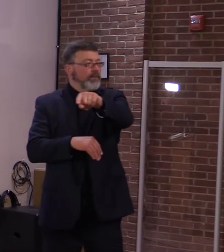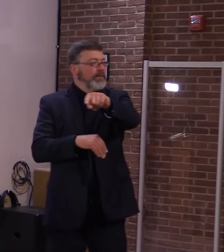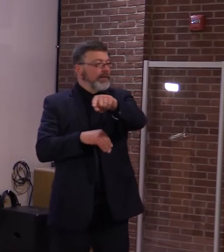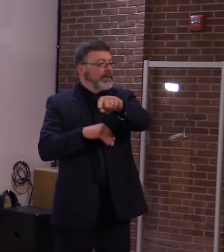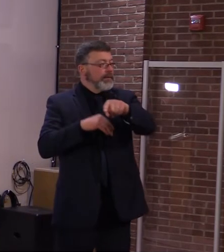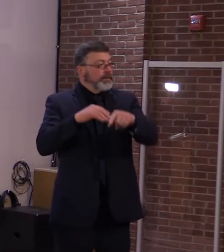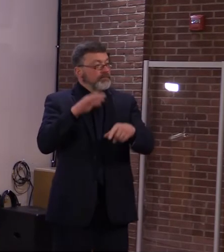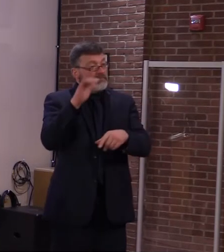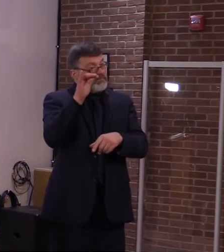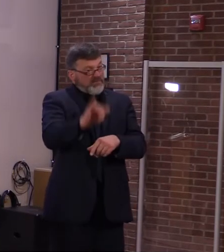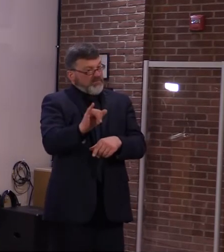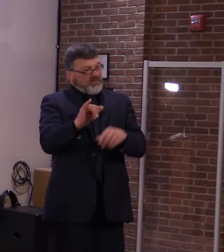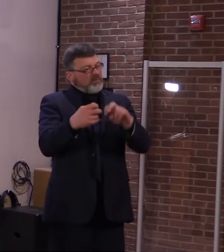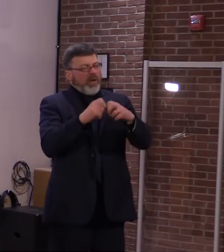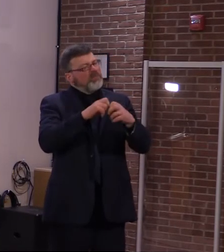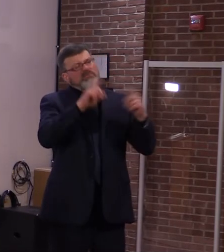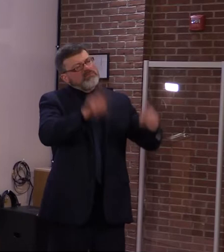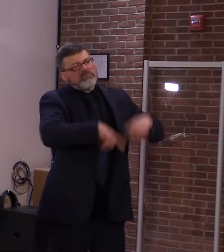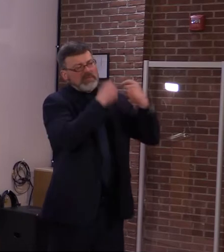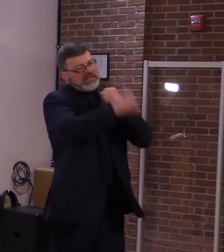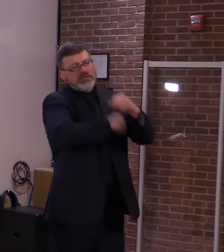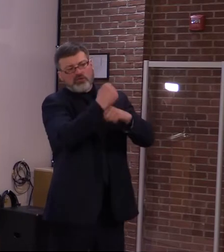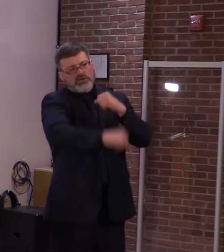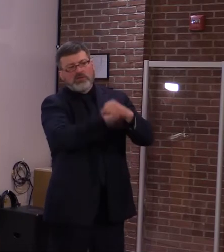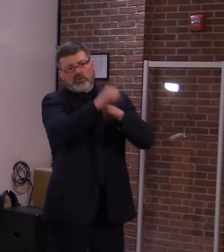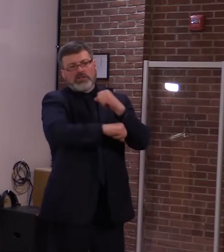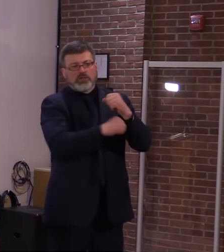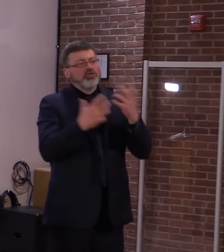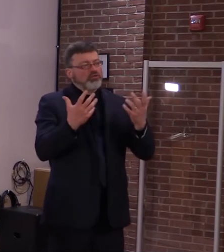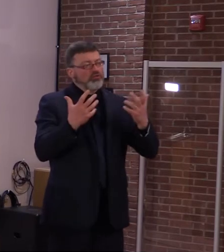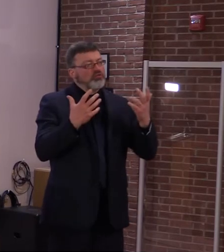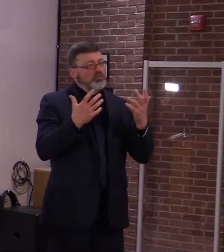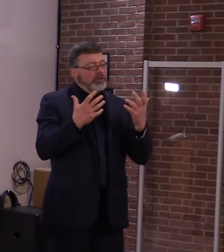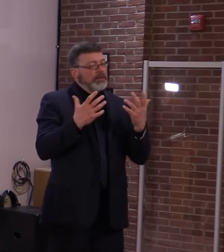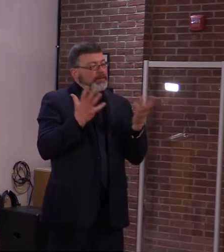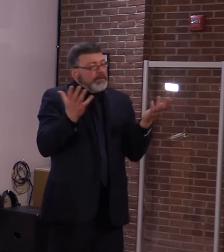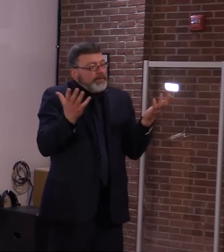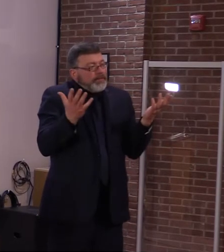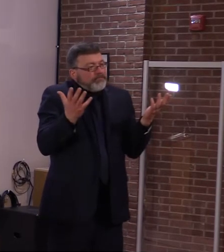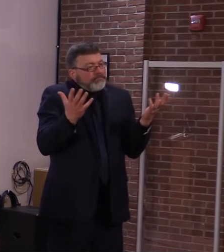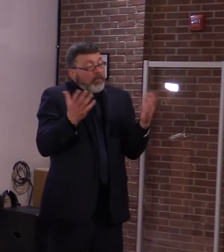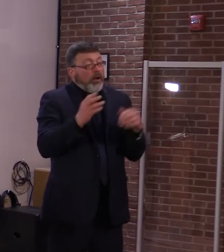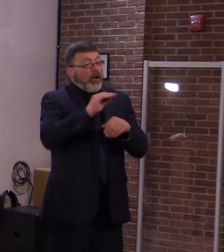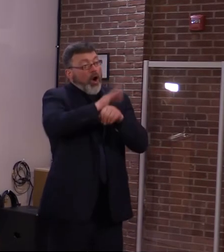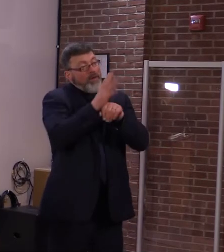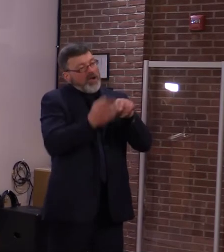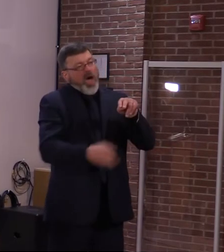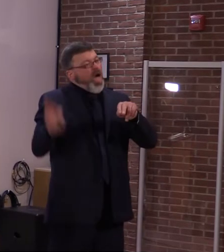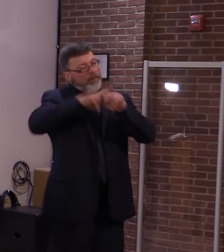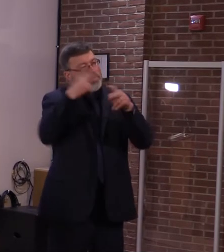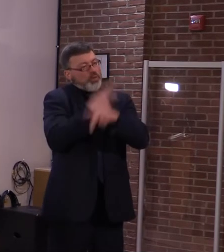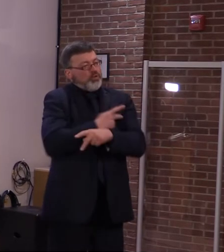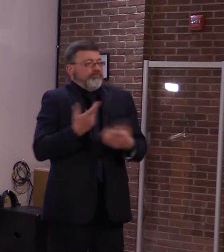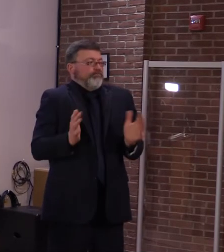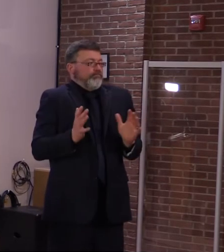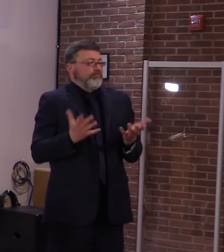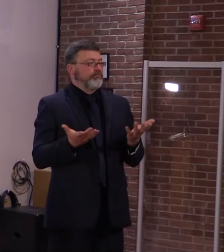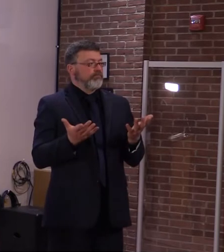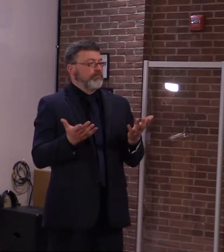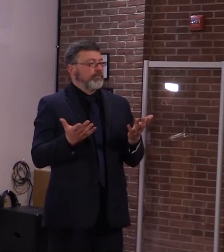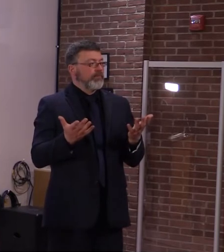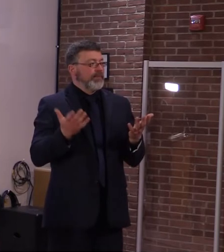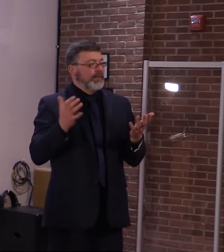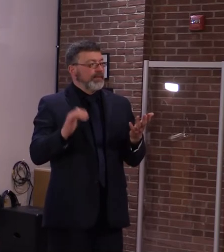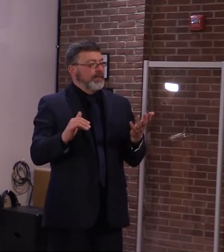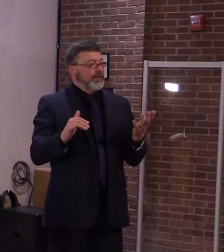these problems that we faced before, whether it's workforce challenges or demographics, existed pre-pandemic, and they're going to be